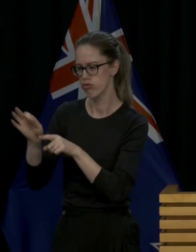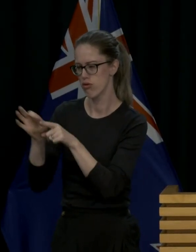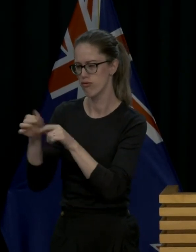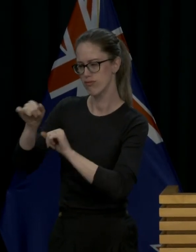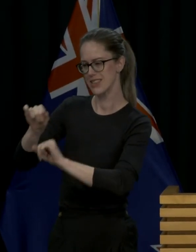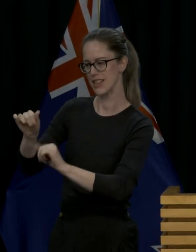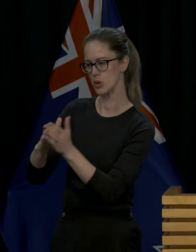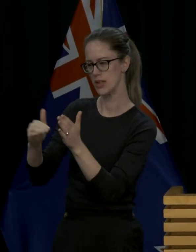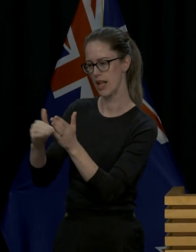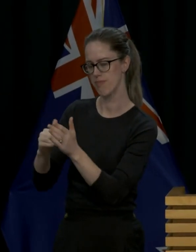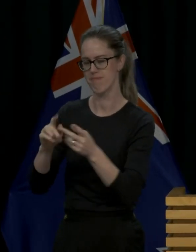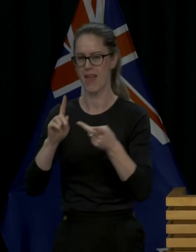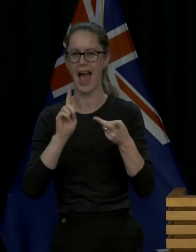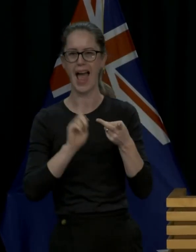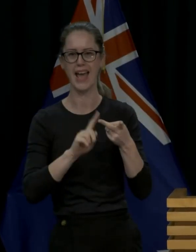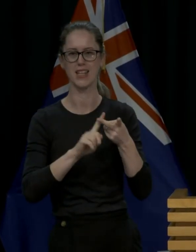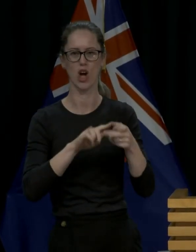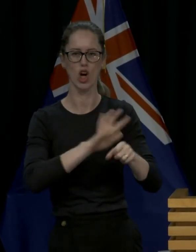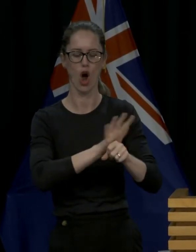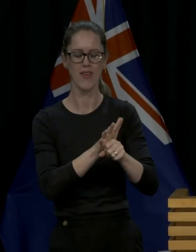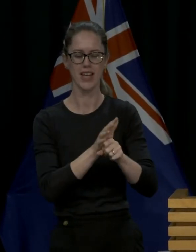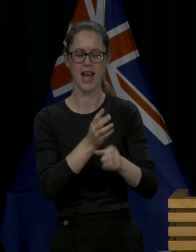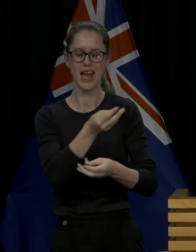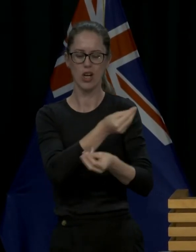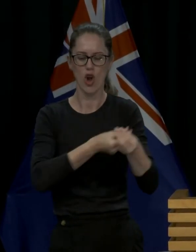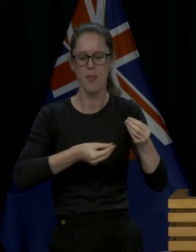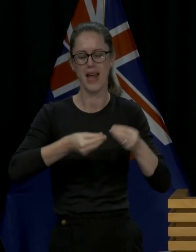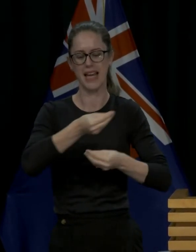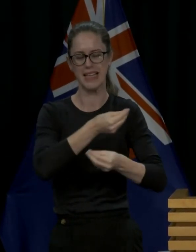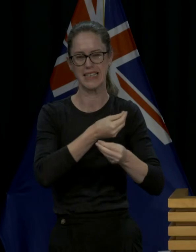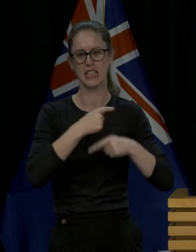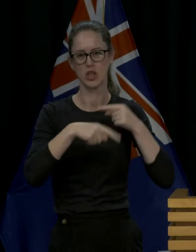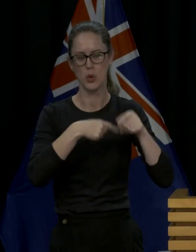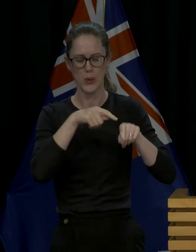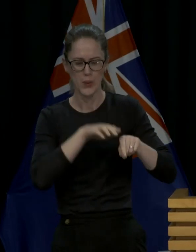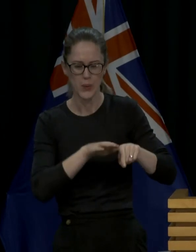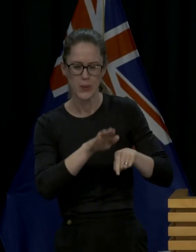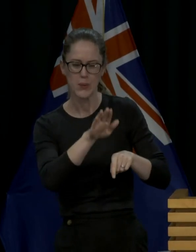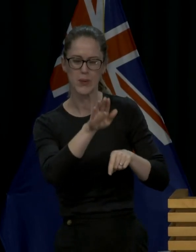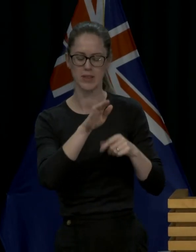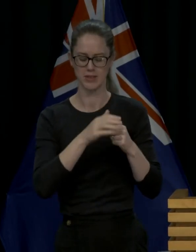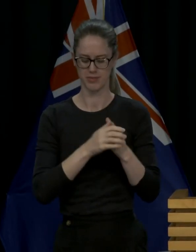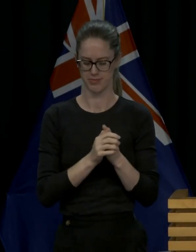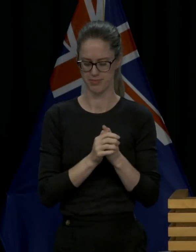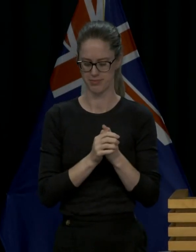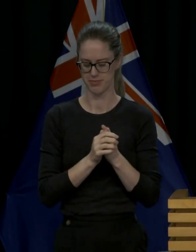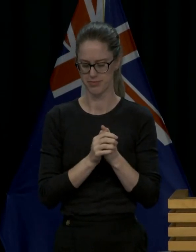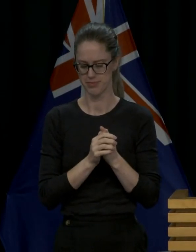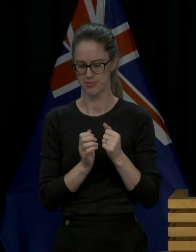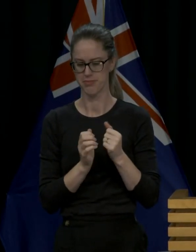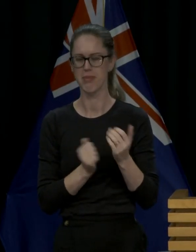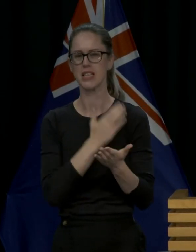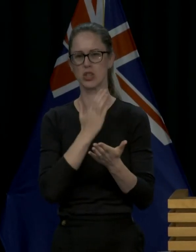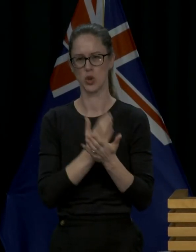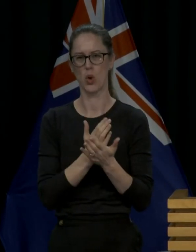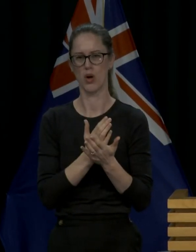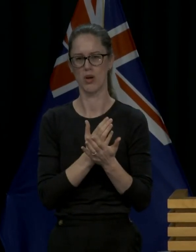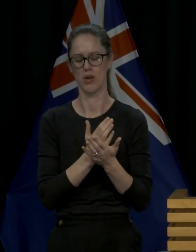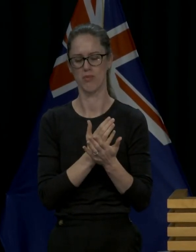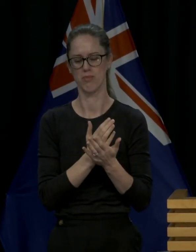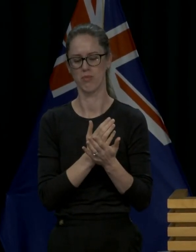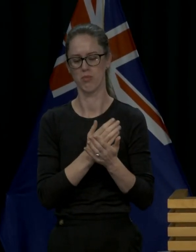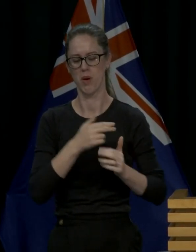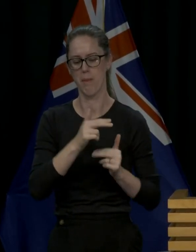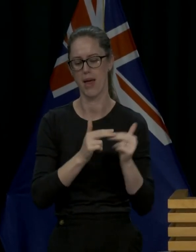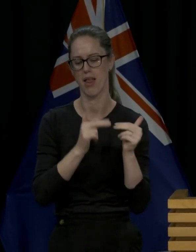to drive our economic recovery and ensure we take the opportunity we have in front of us to build back